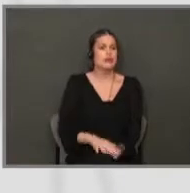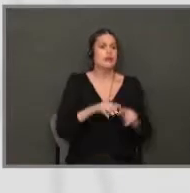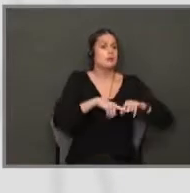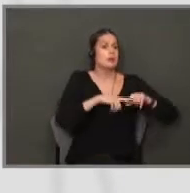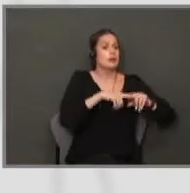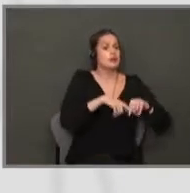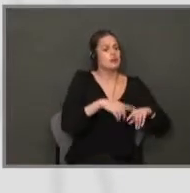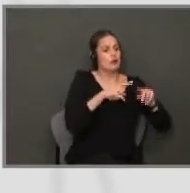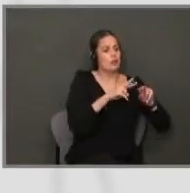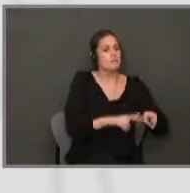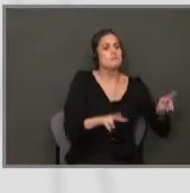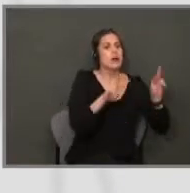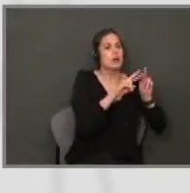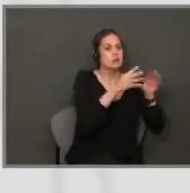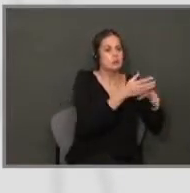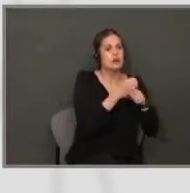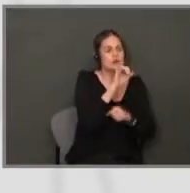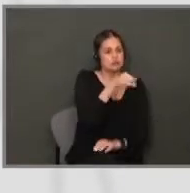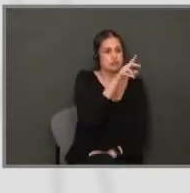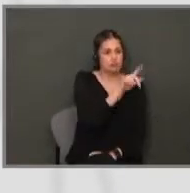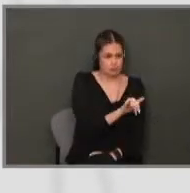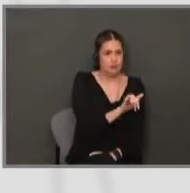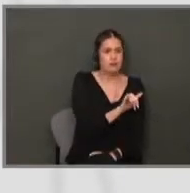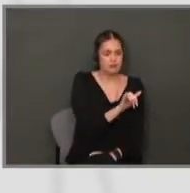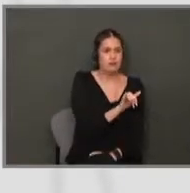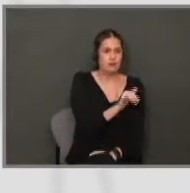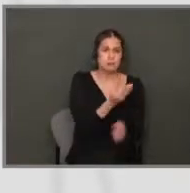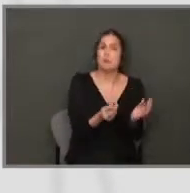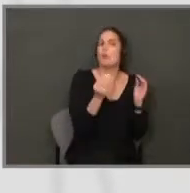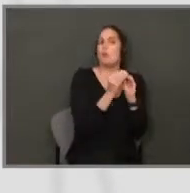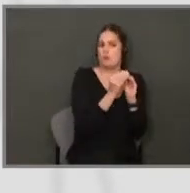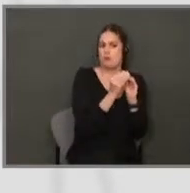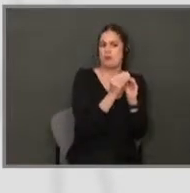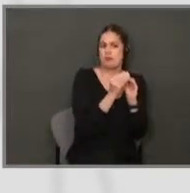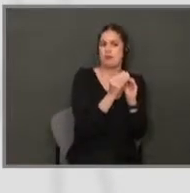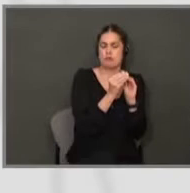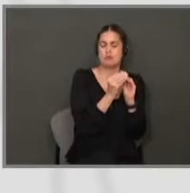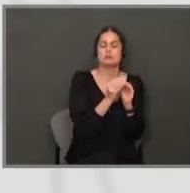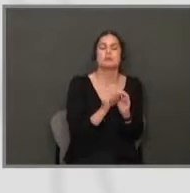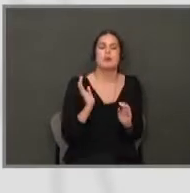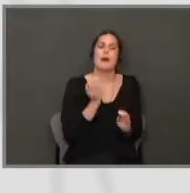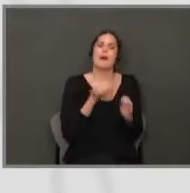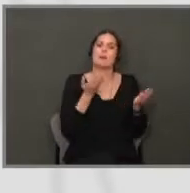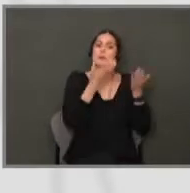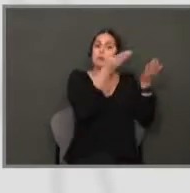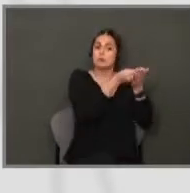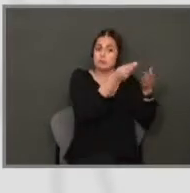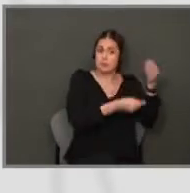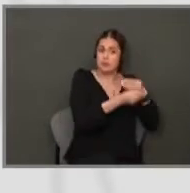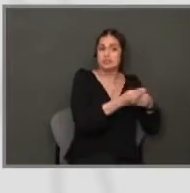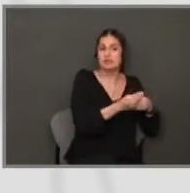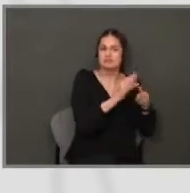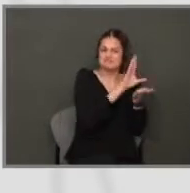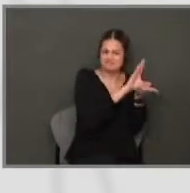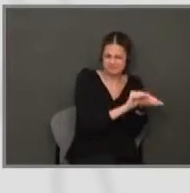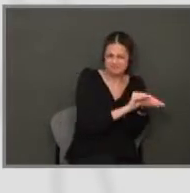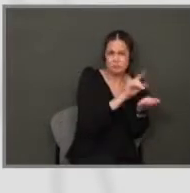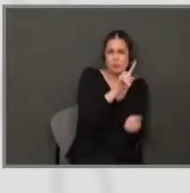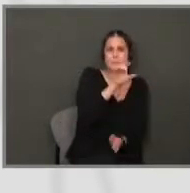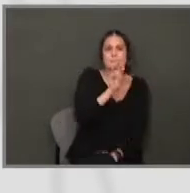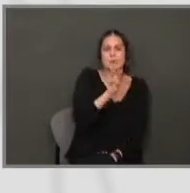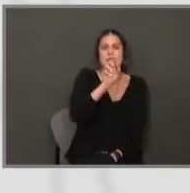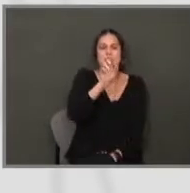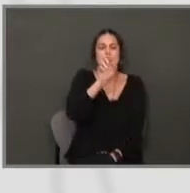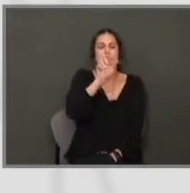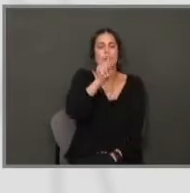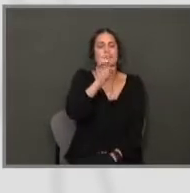certified appraised values we got in July, it was a little bit more. So in the proposed budget, the tax rate is going down 1.67